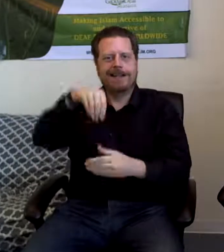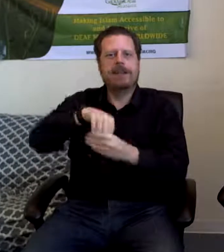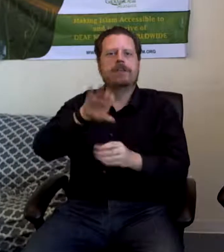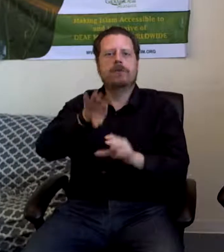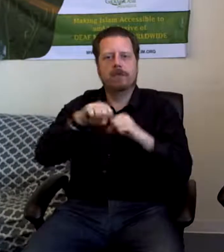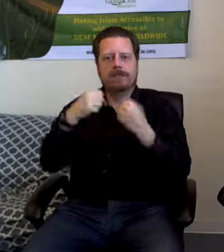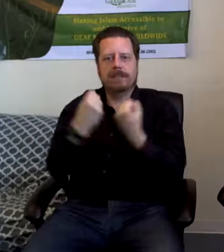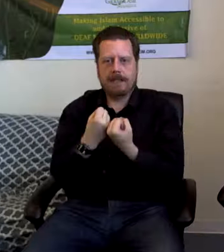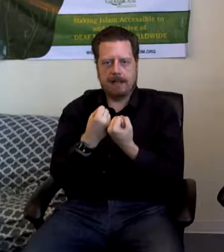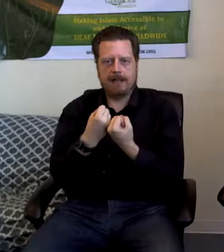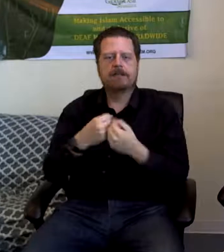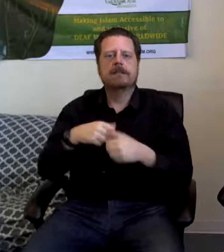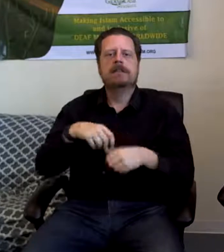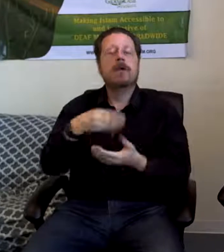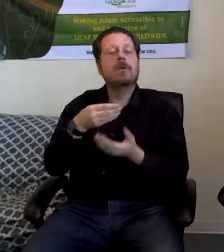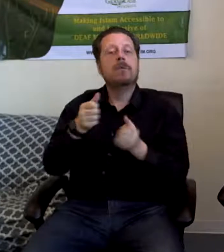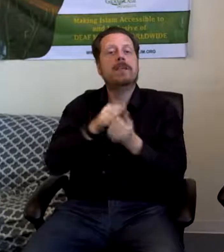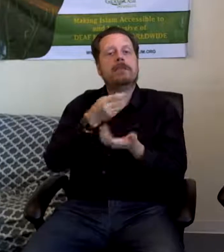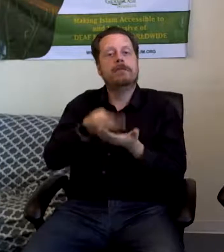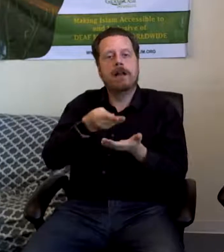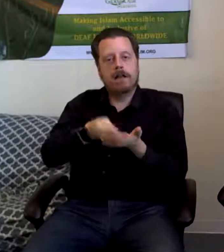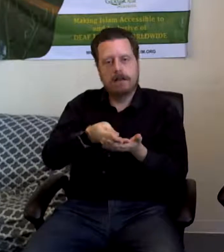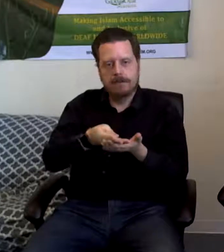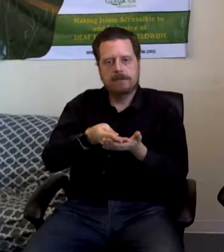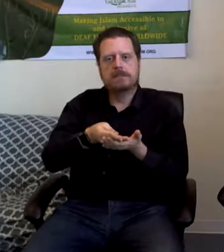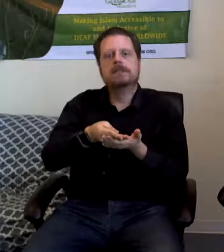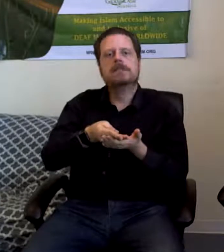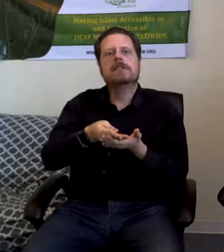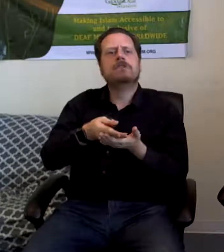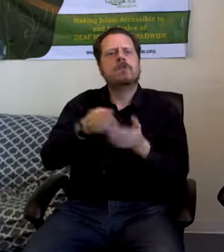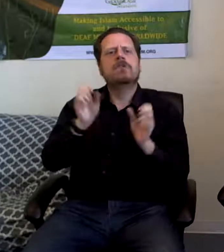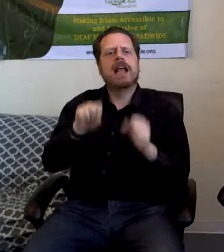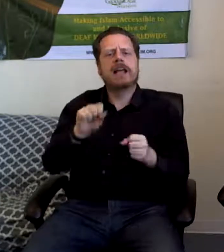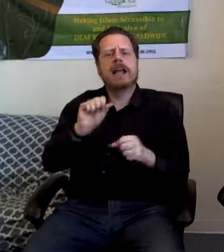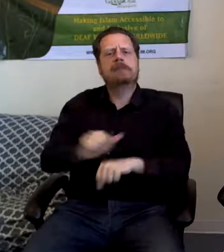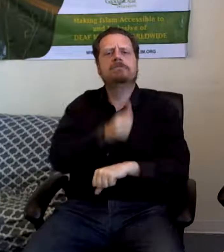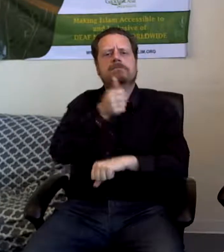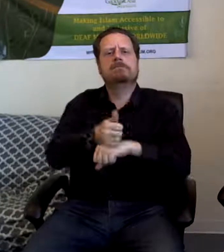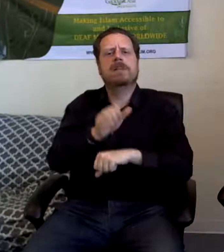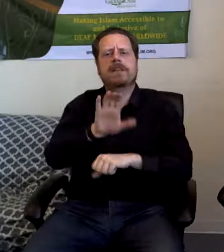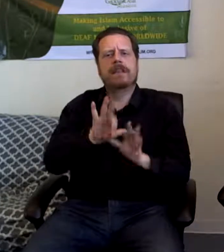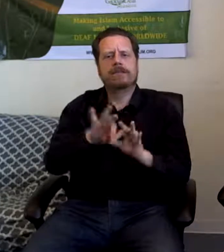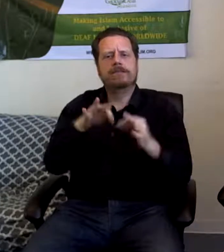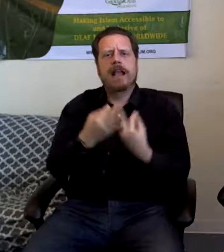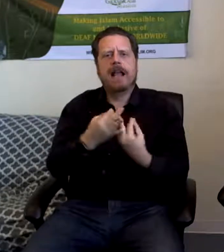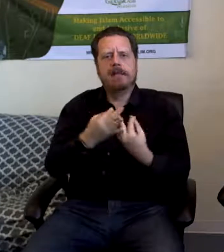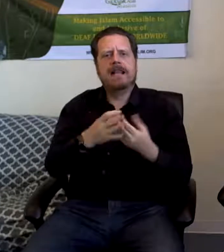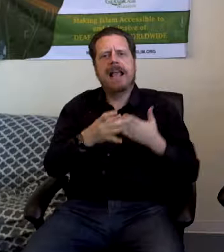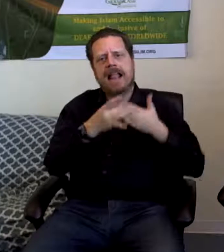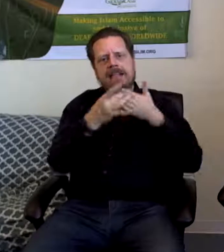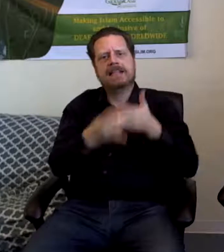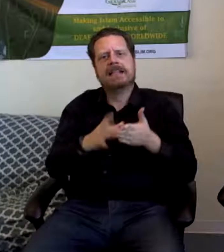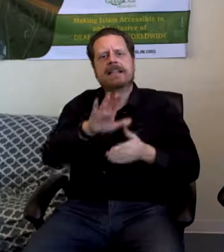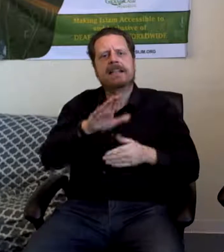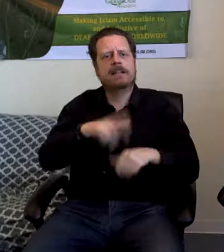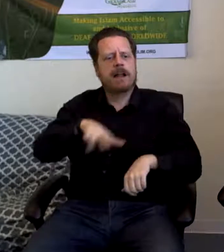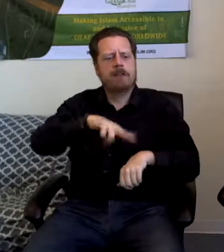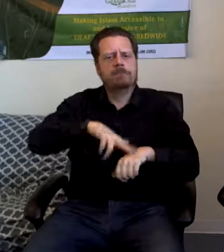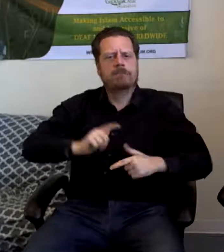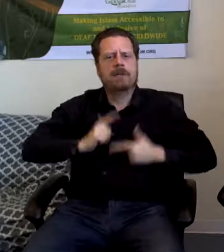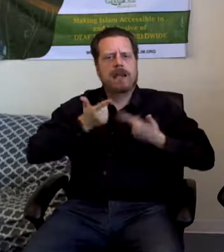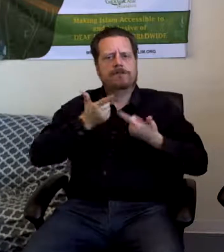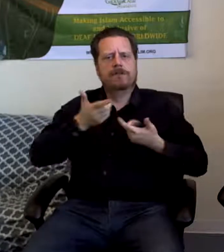society financially so that they are able to establish family and lead a normal life.